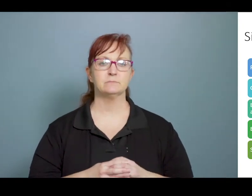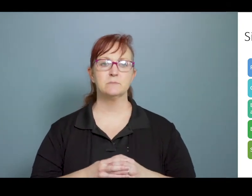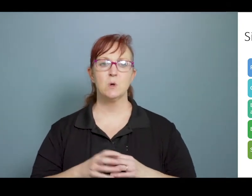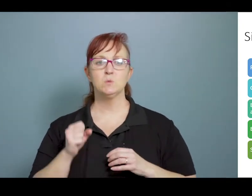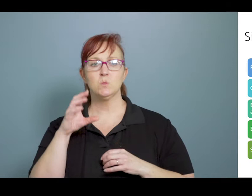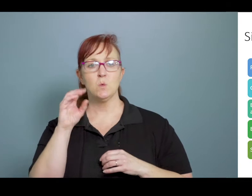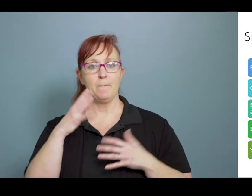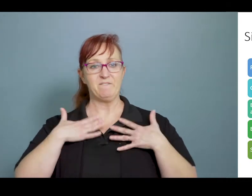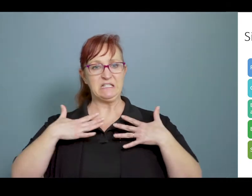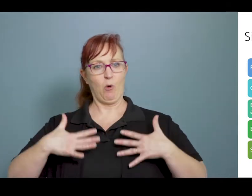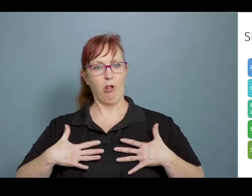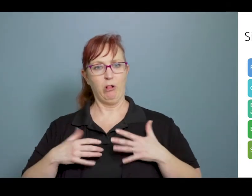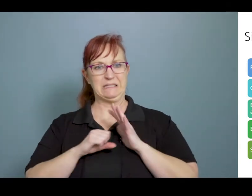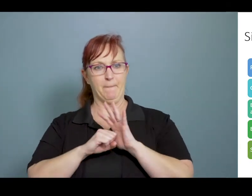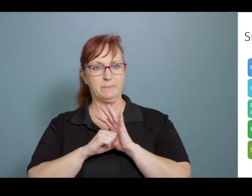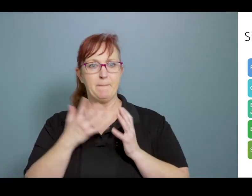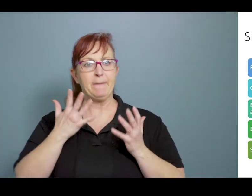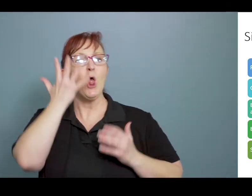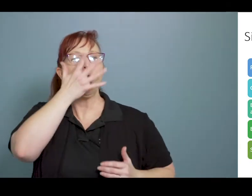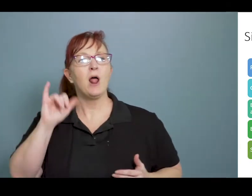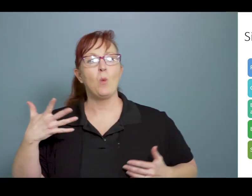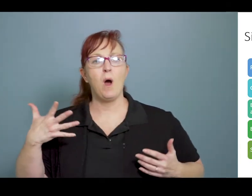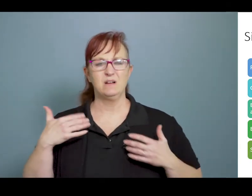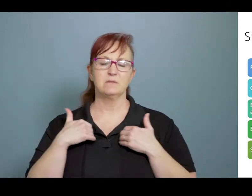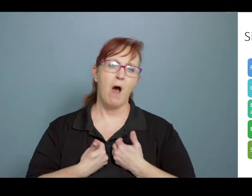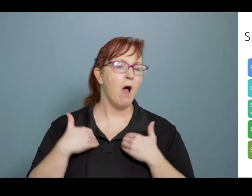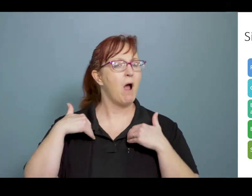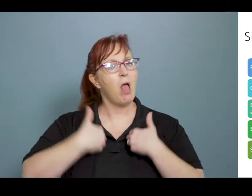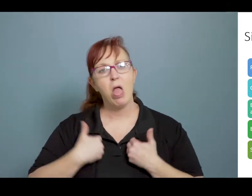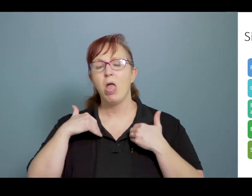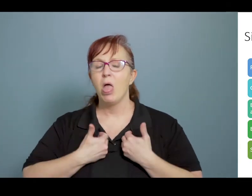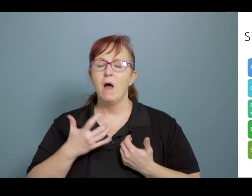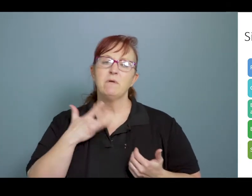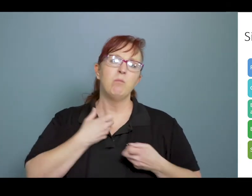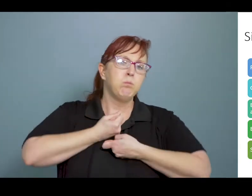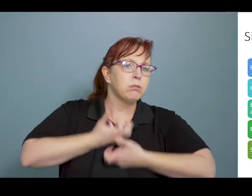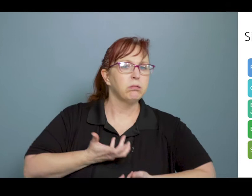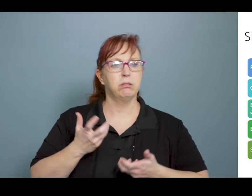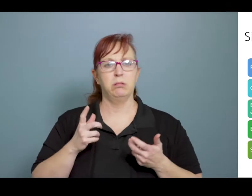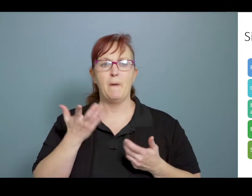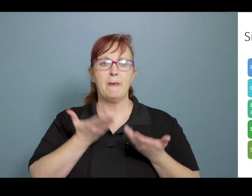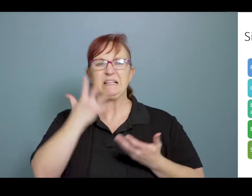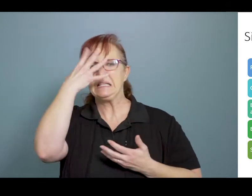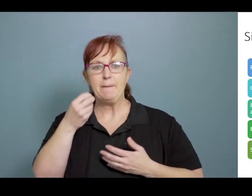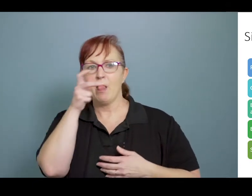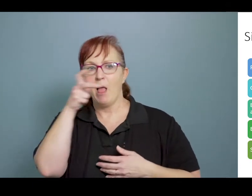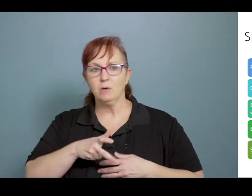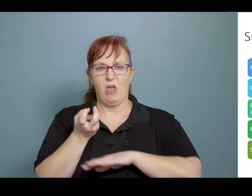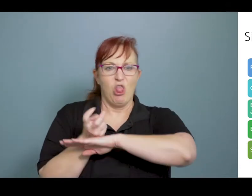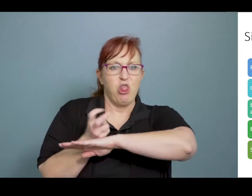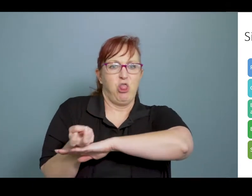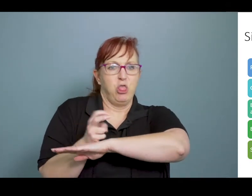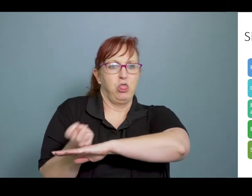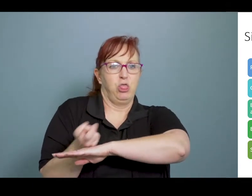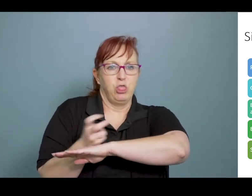physical symptoms of distress might be being tired, exhausted, poor sleep. On the alternative,